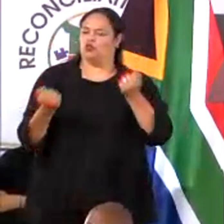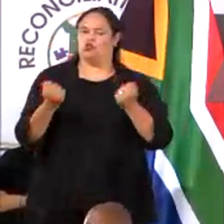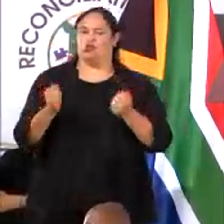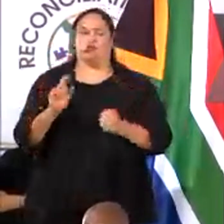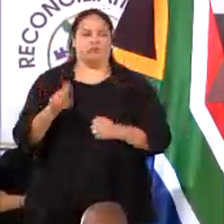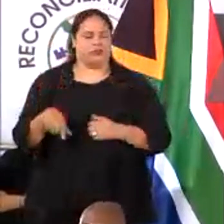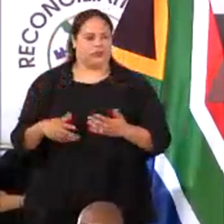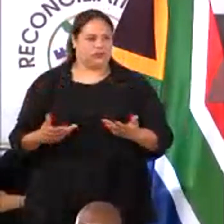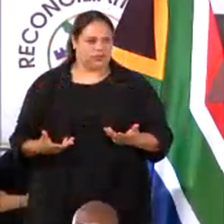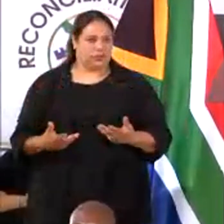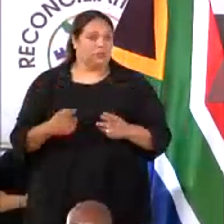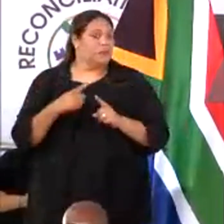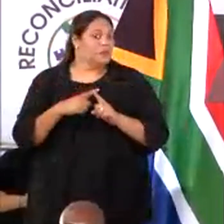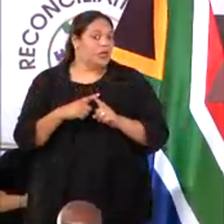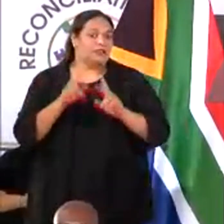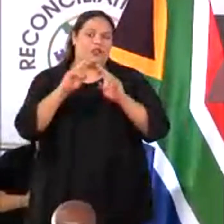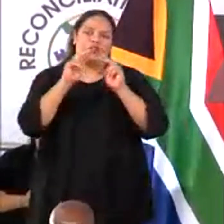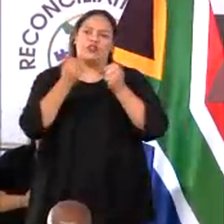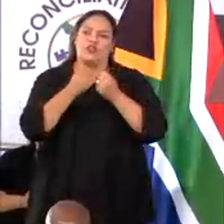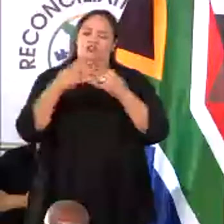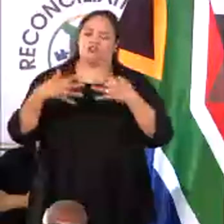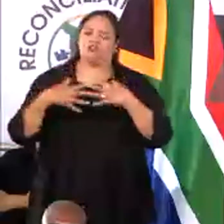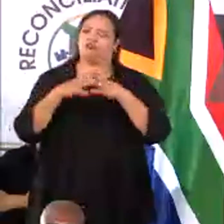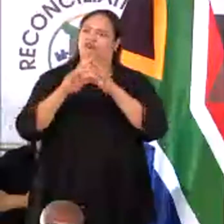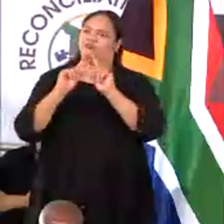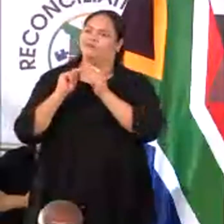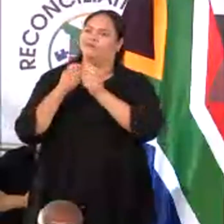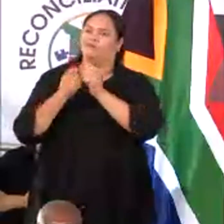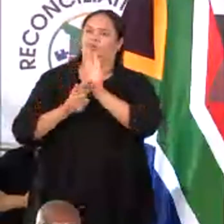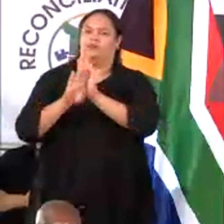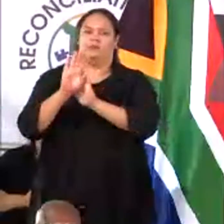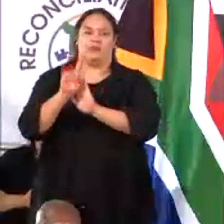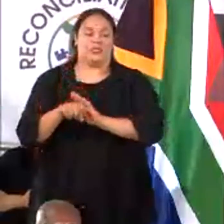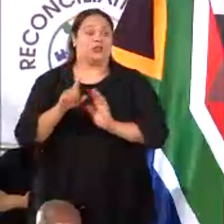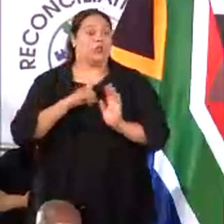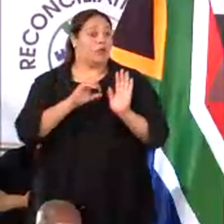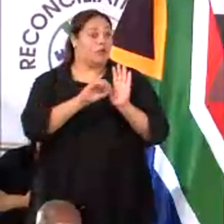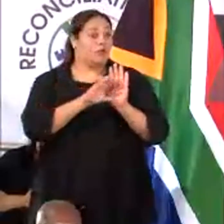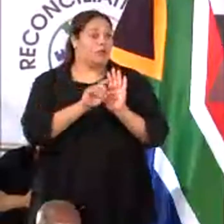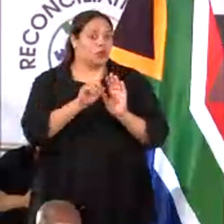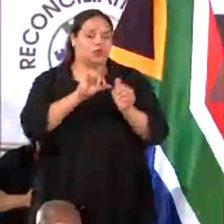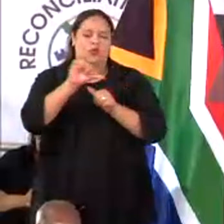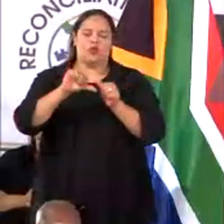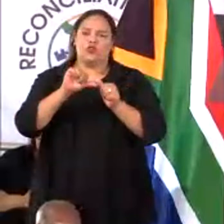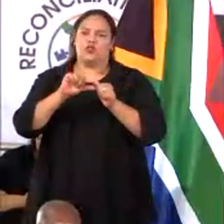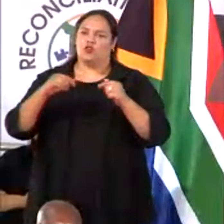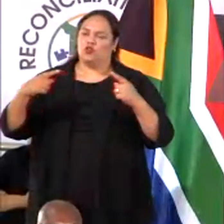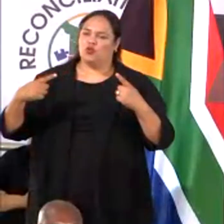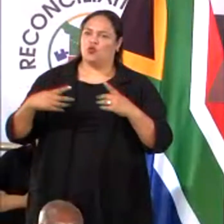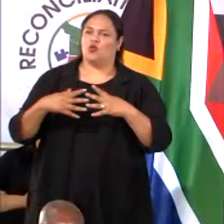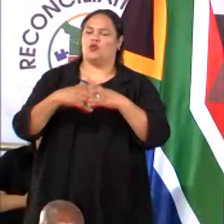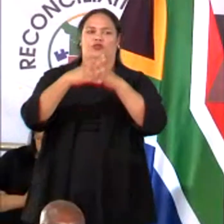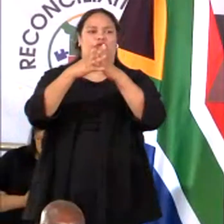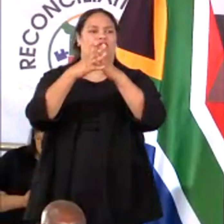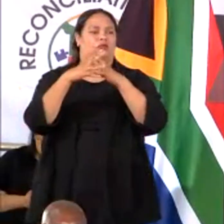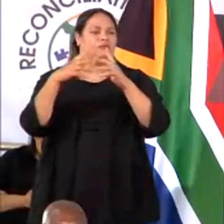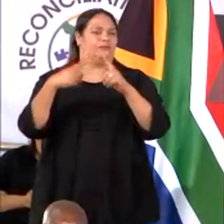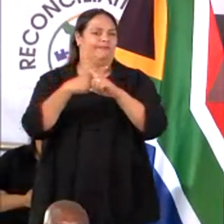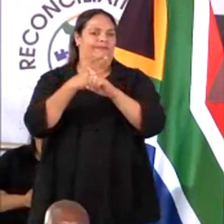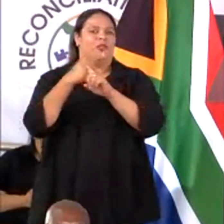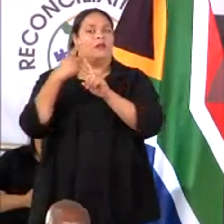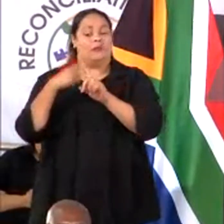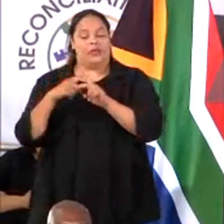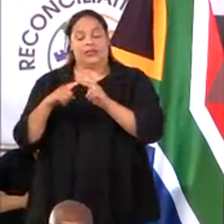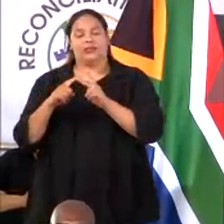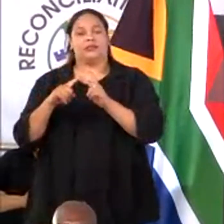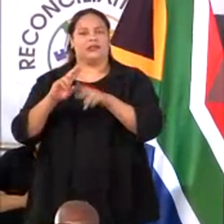justice and nation building. It promotes social cohesion as well